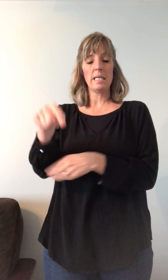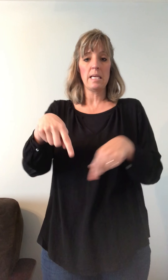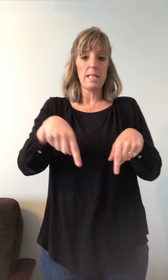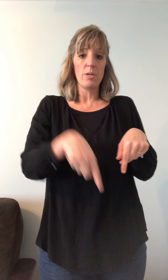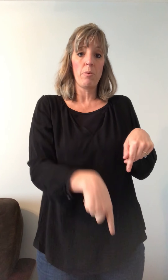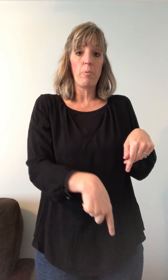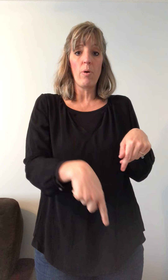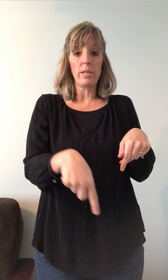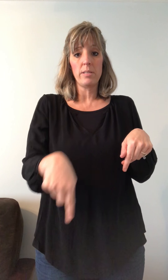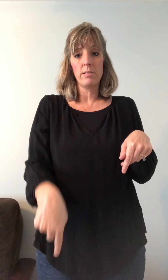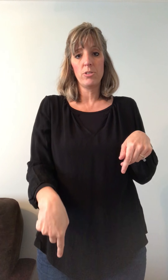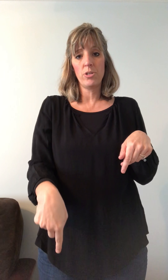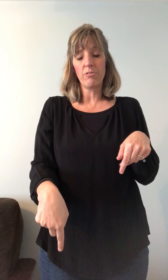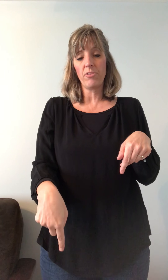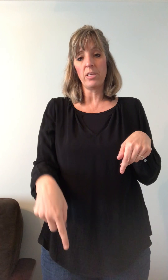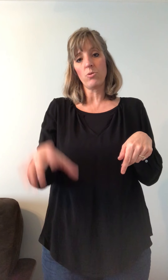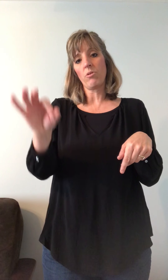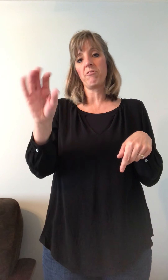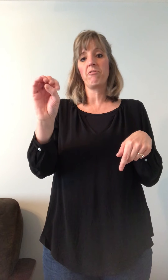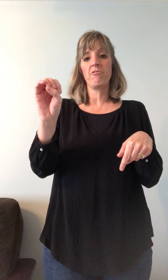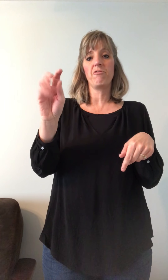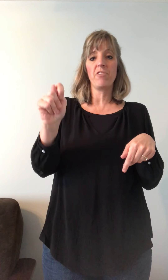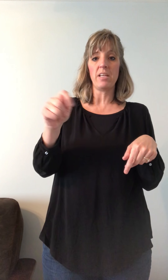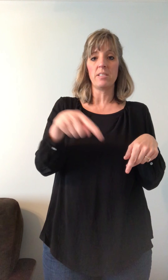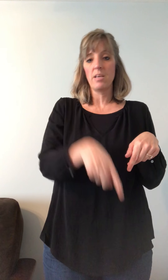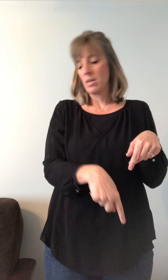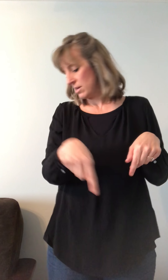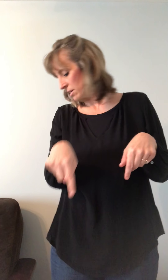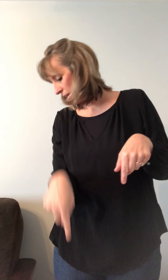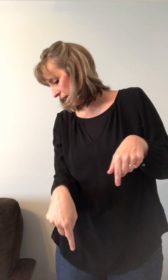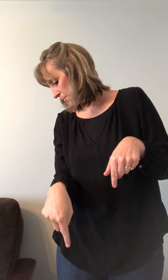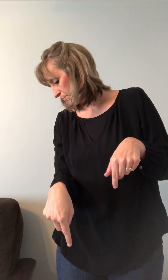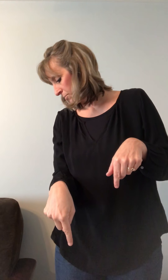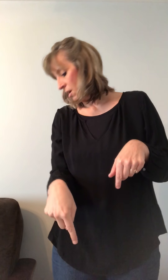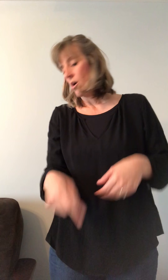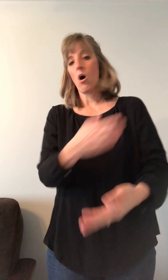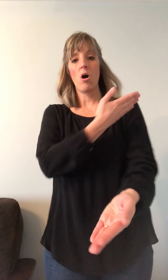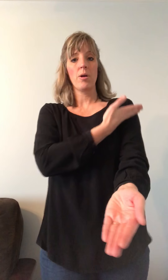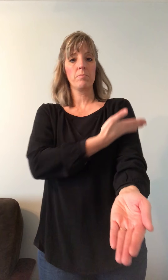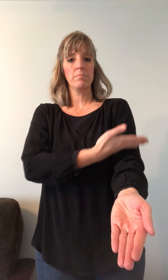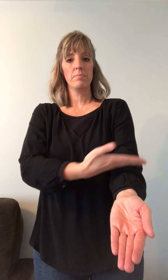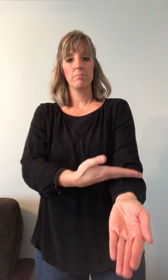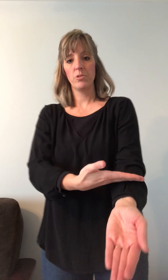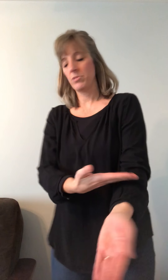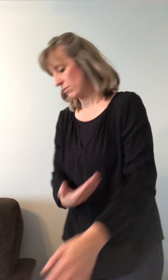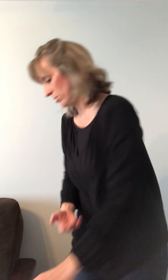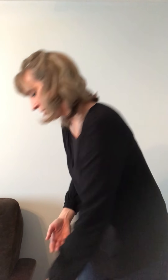F-O-O-T, and then you would point to your feet or feet, okay? Arm, move down your